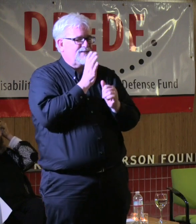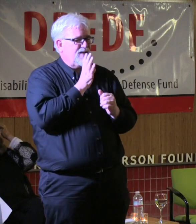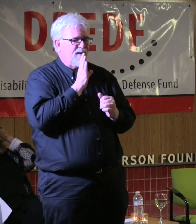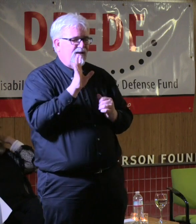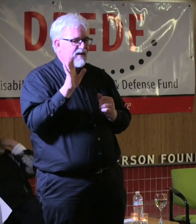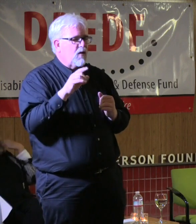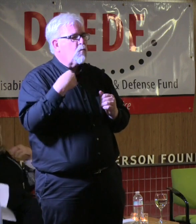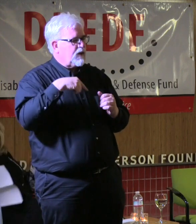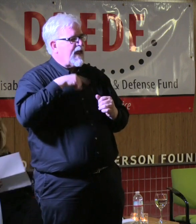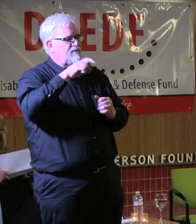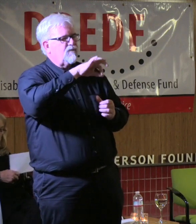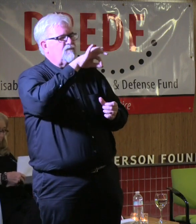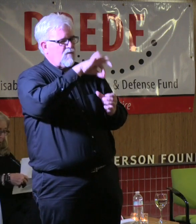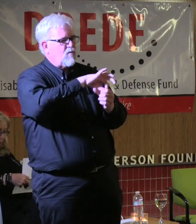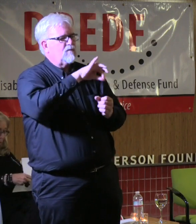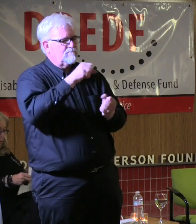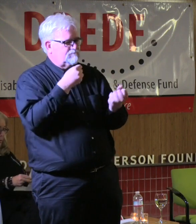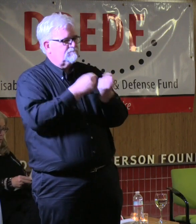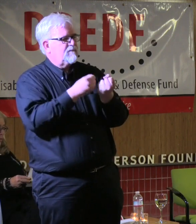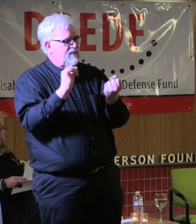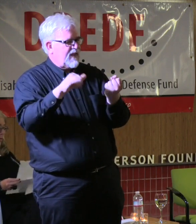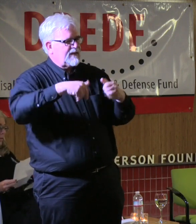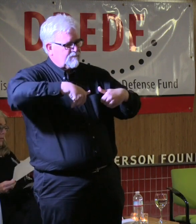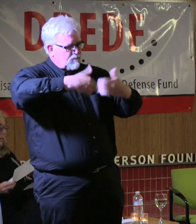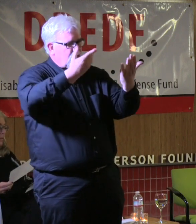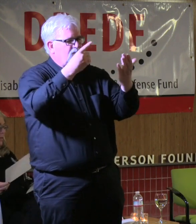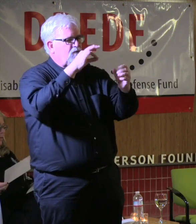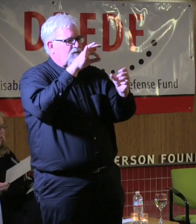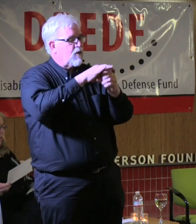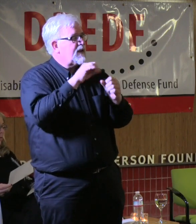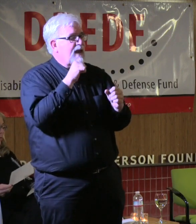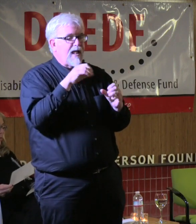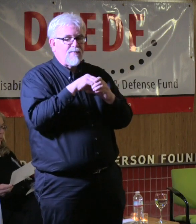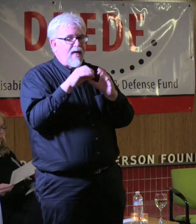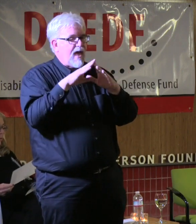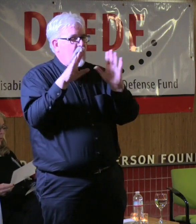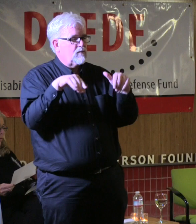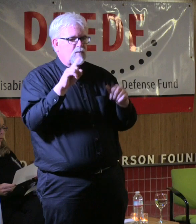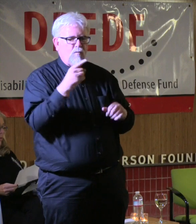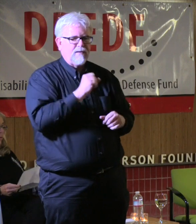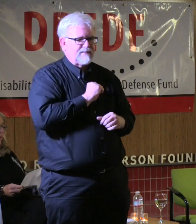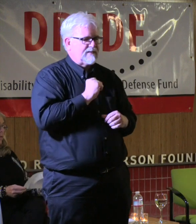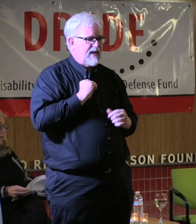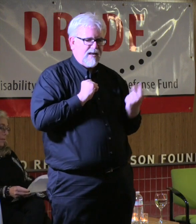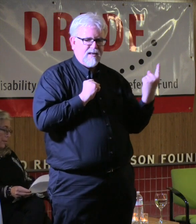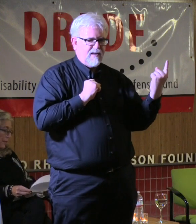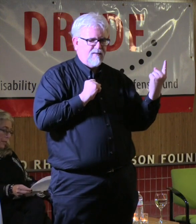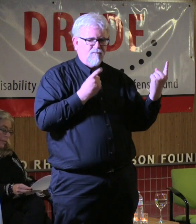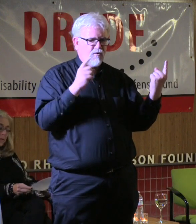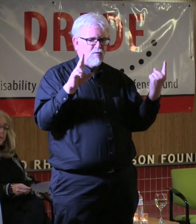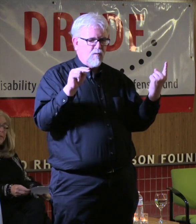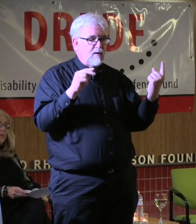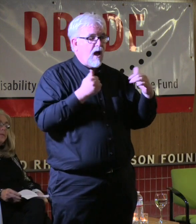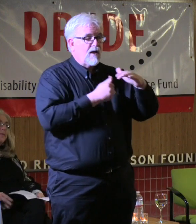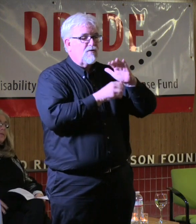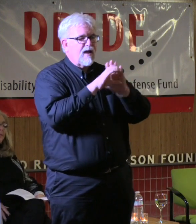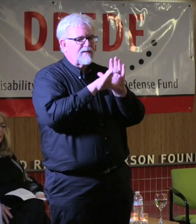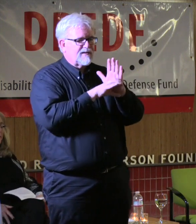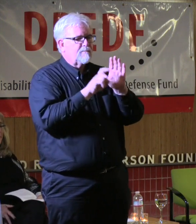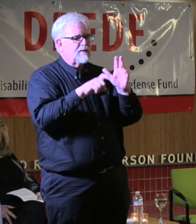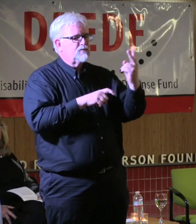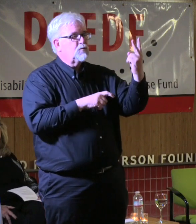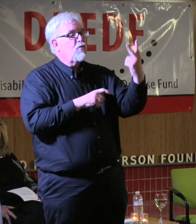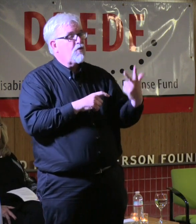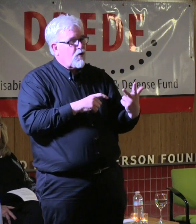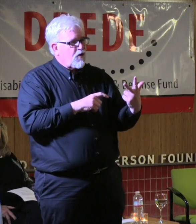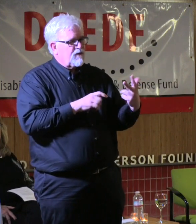We need to have a vote on this. We need to bring it up for a vote. Now, it's not in the House, it's only the Senate. And of course, under the Constitution, we need 2/3 vote